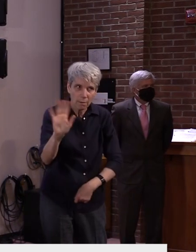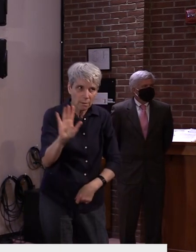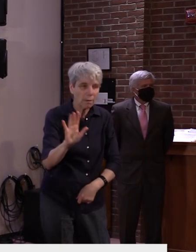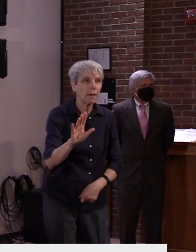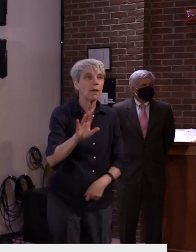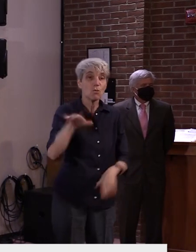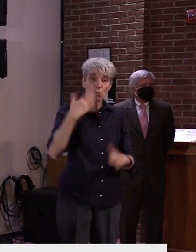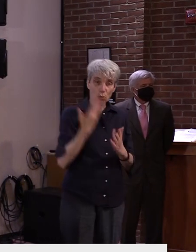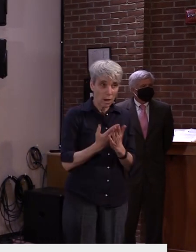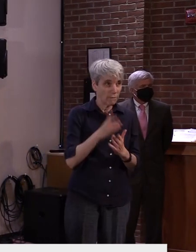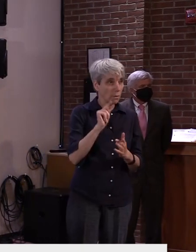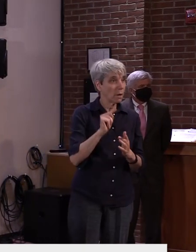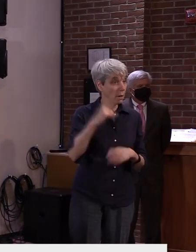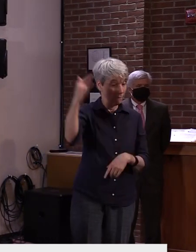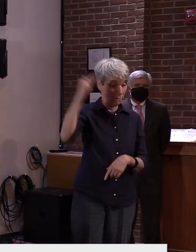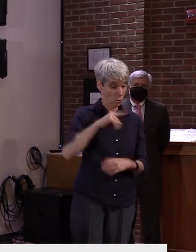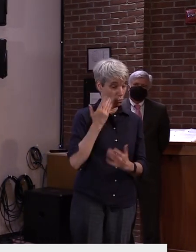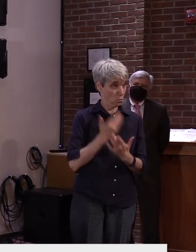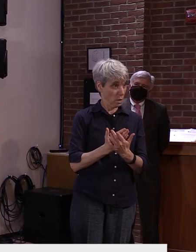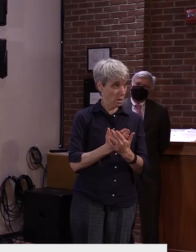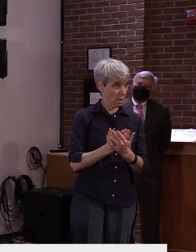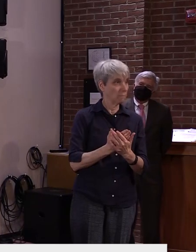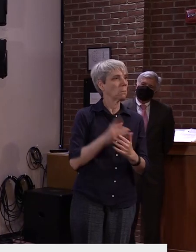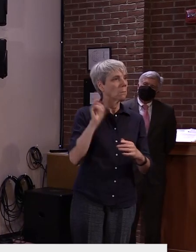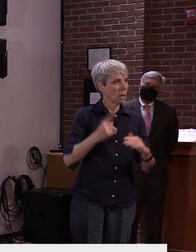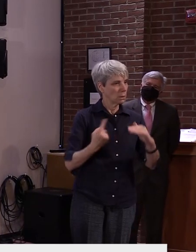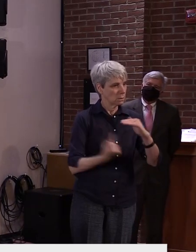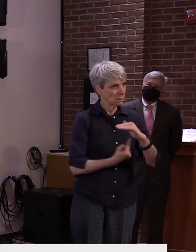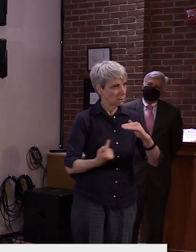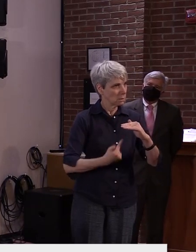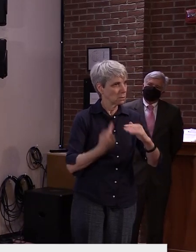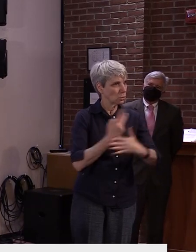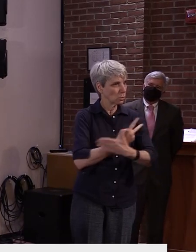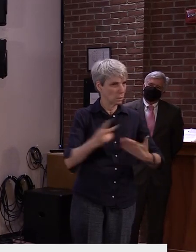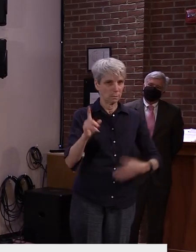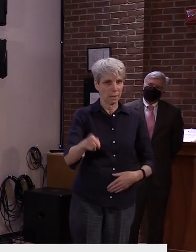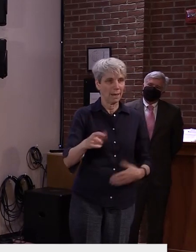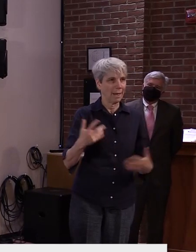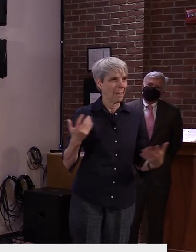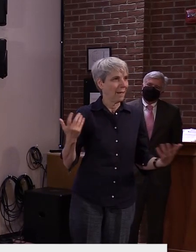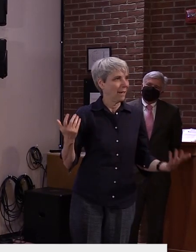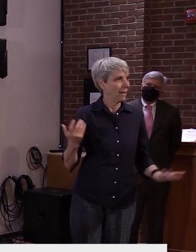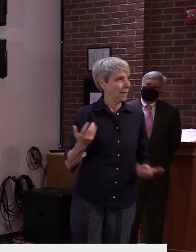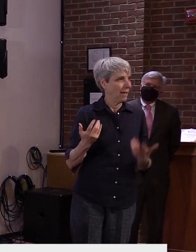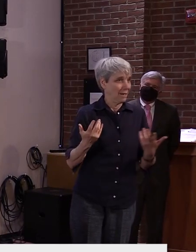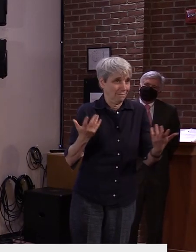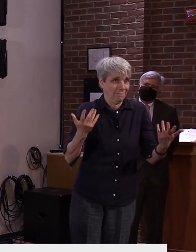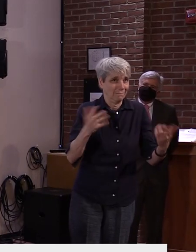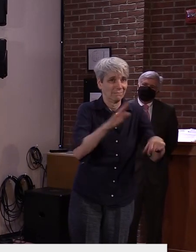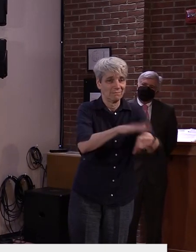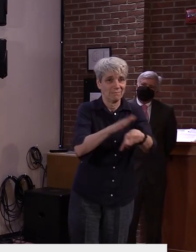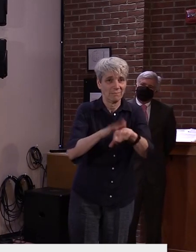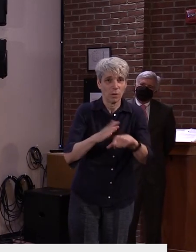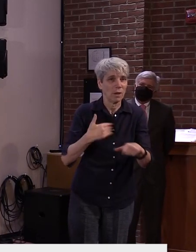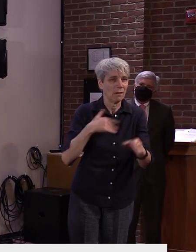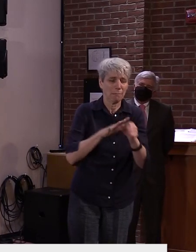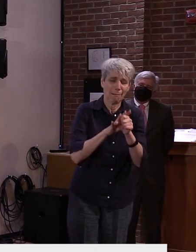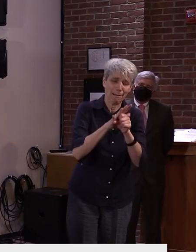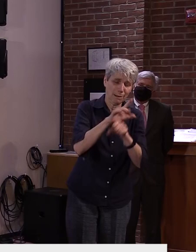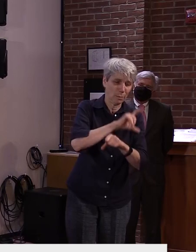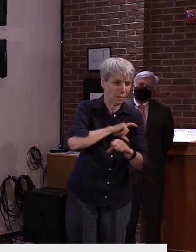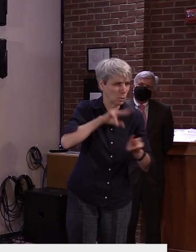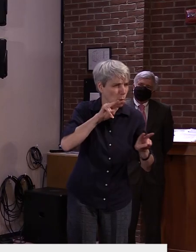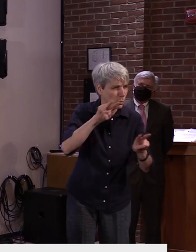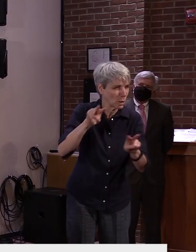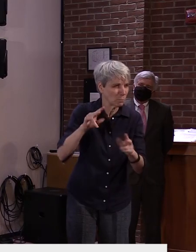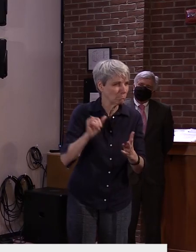we communicate what our expectations are, but it's not a perfect system, and we just don't have the capability to do that, nor do we have the